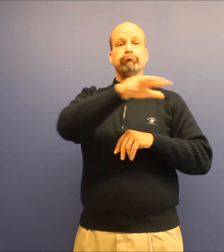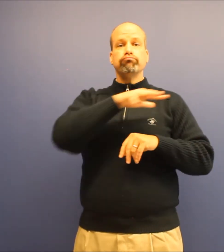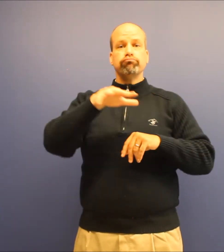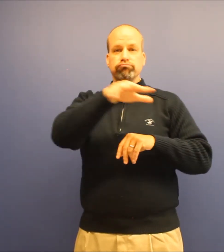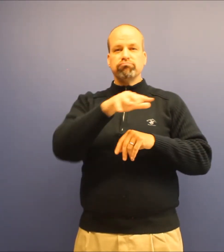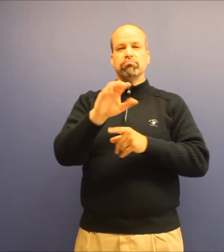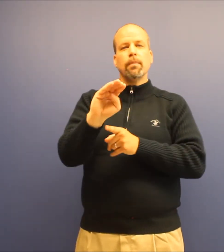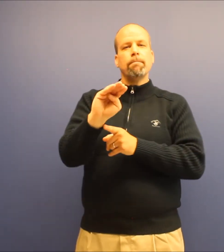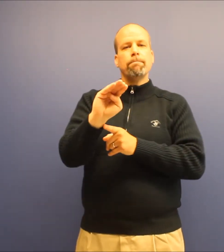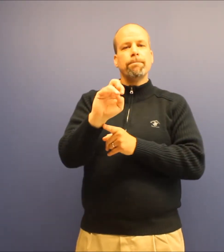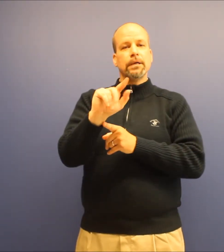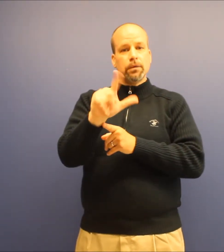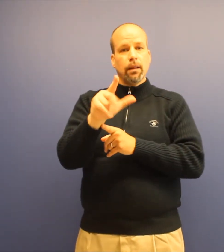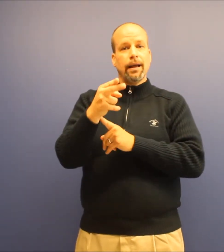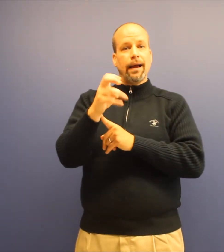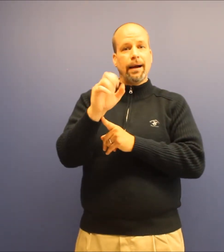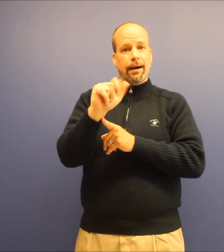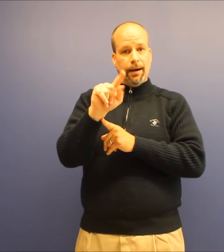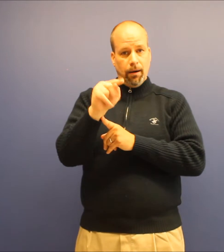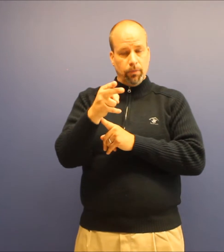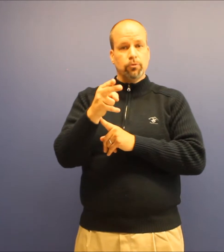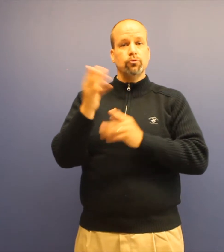This is for people who use mental health services.